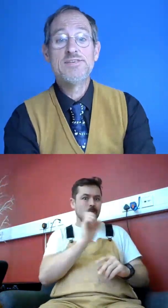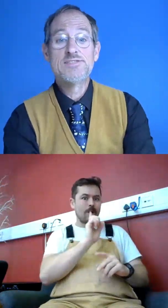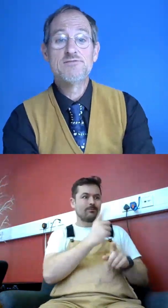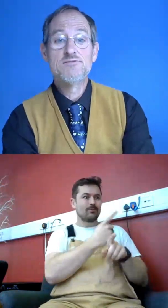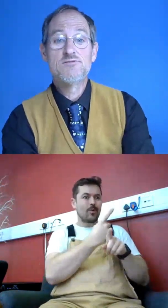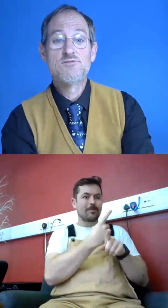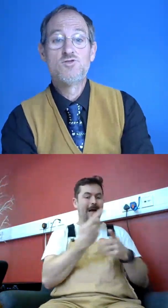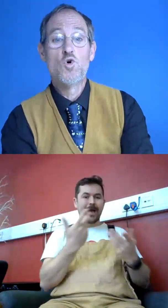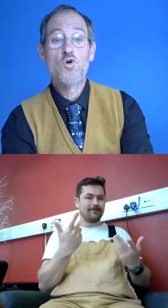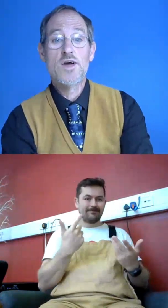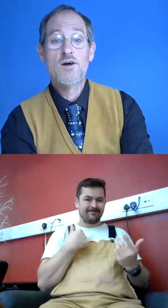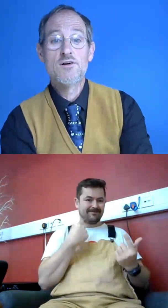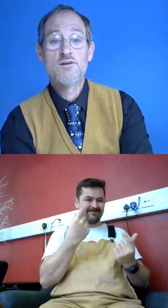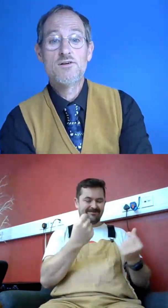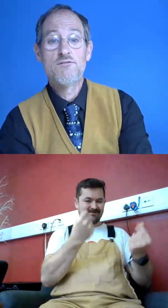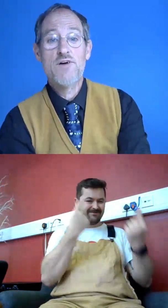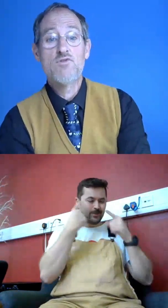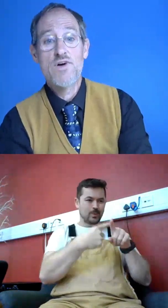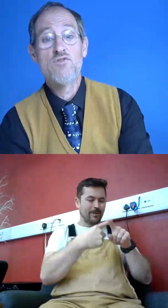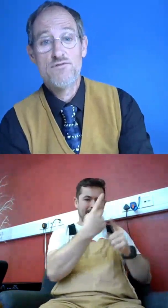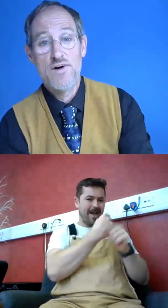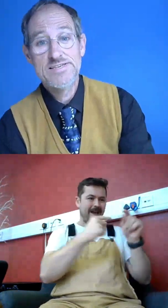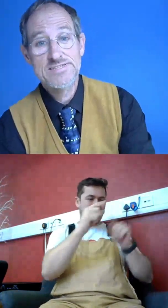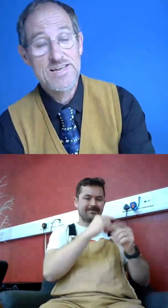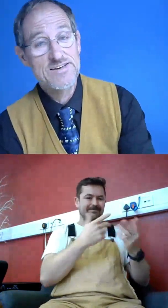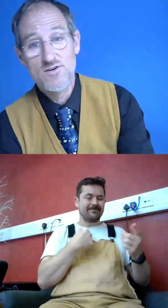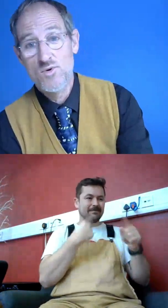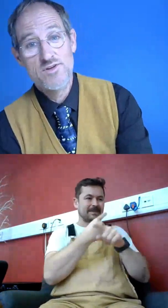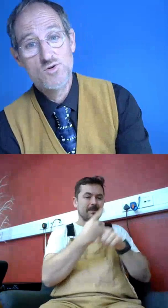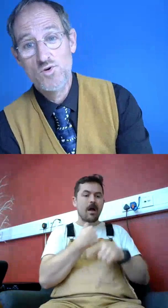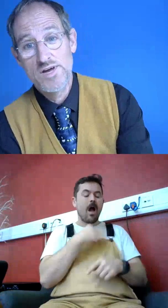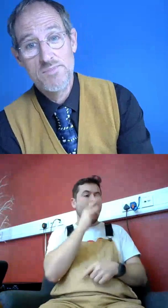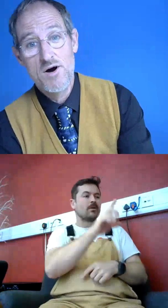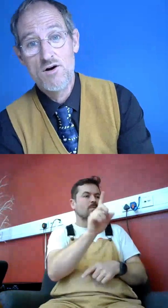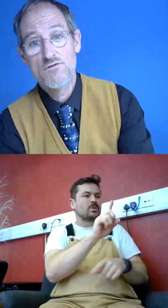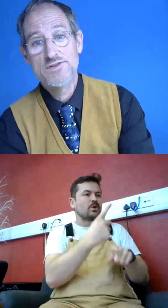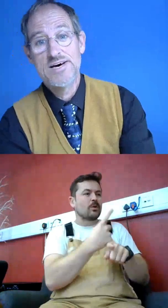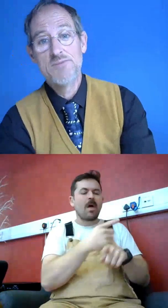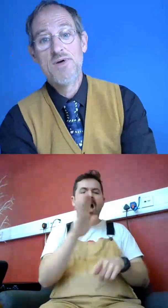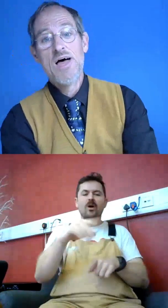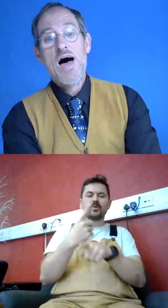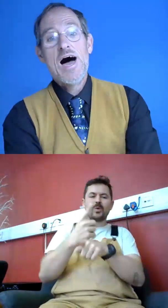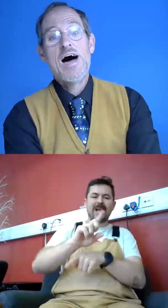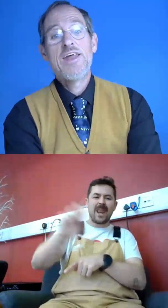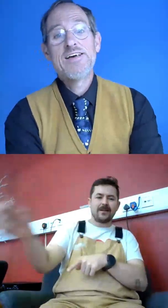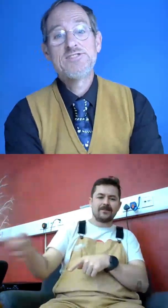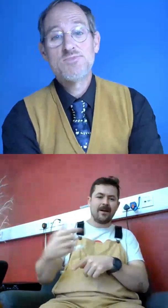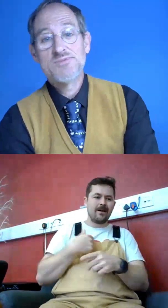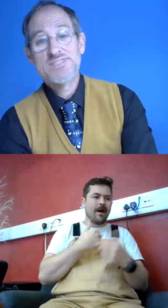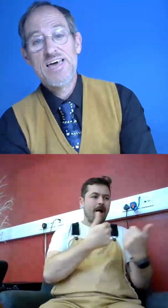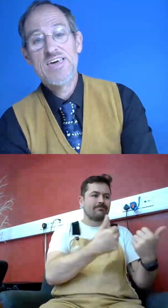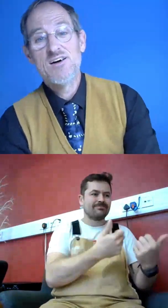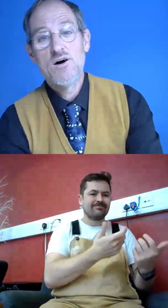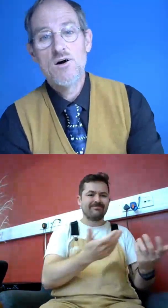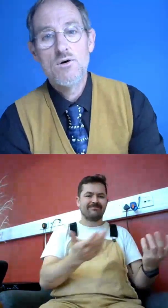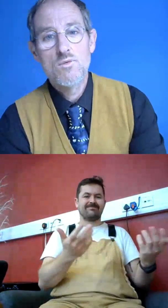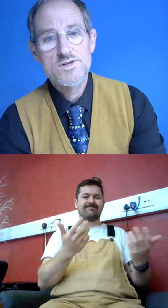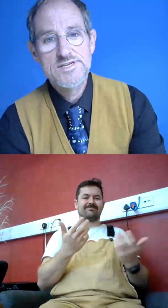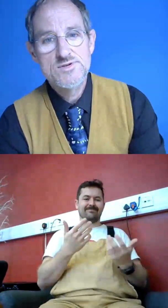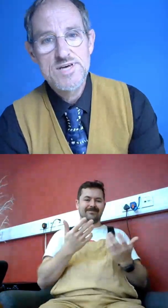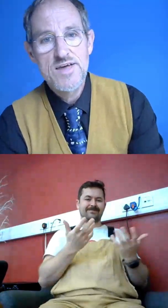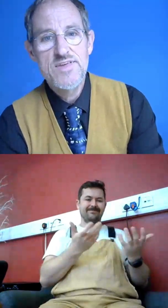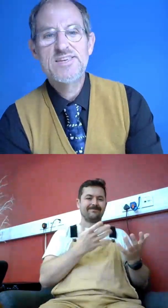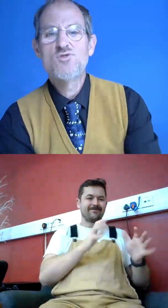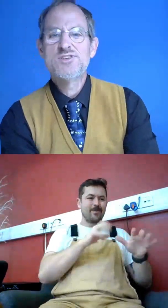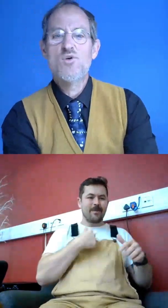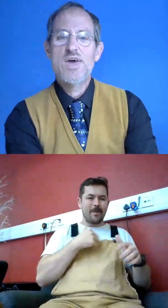lunchtime, everybody's talking very, very fast, and I don't know what they're talking about half the time. And I sometimes say,